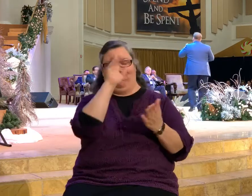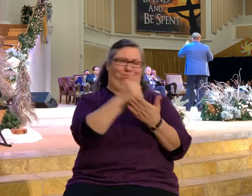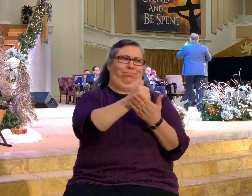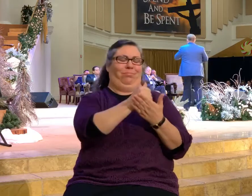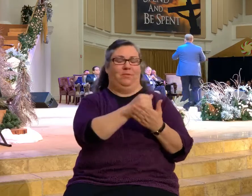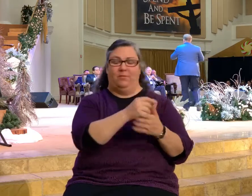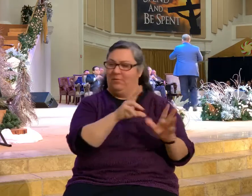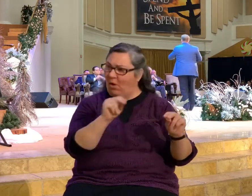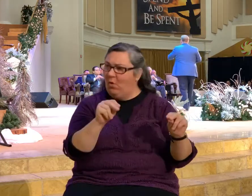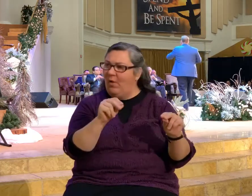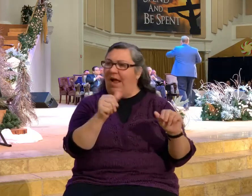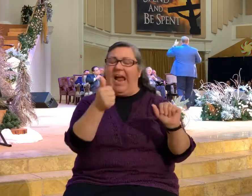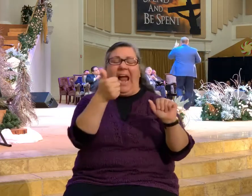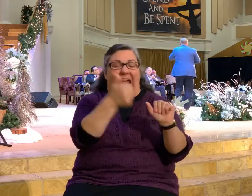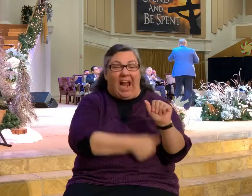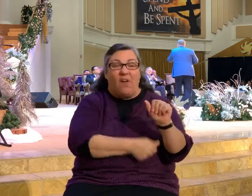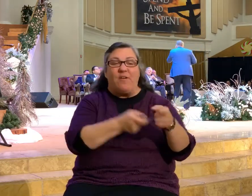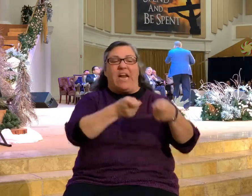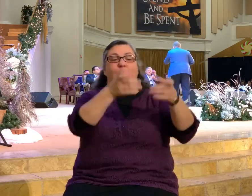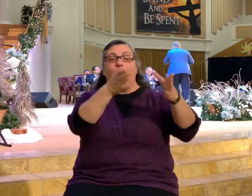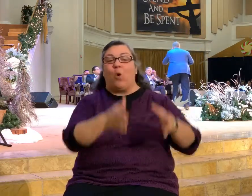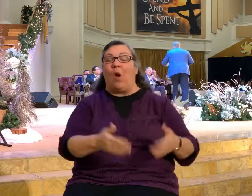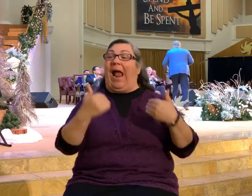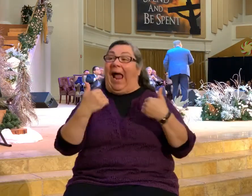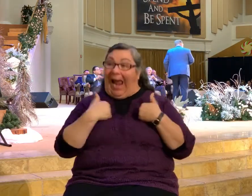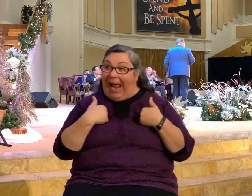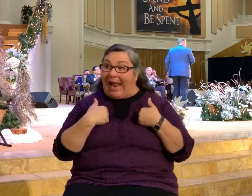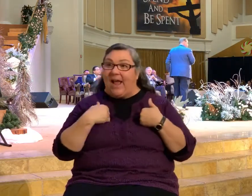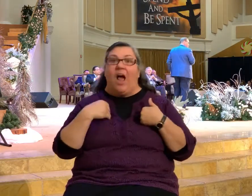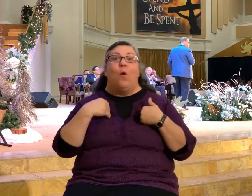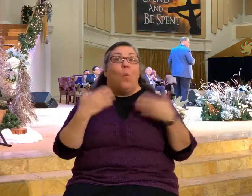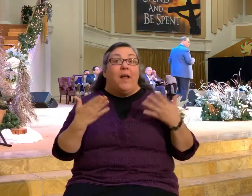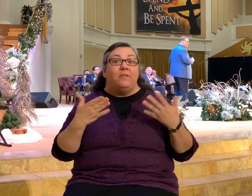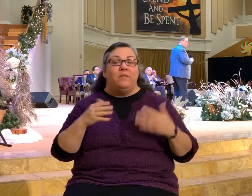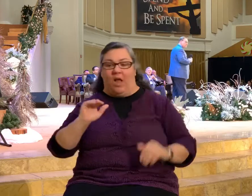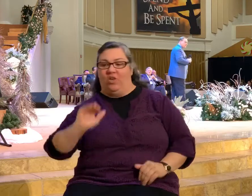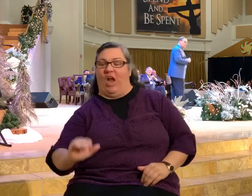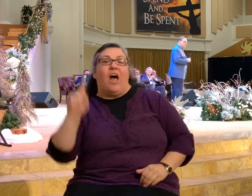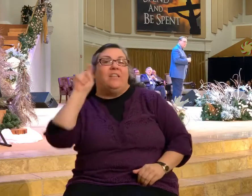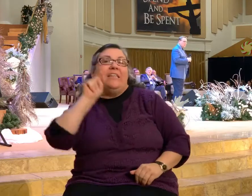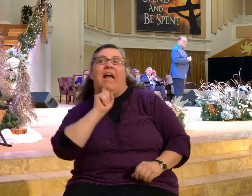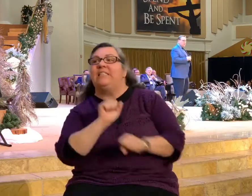every one of those emperors had a child sex slave.